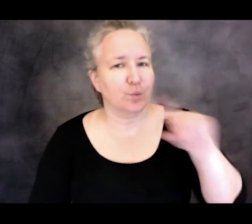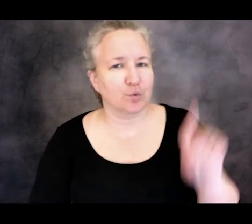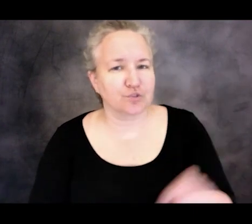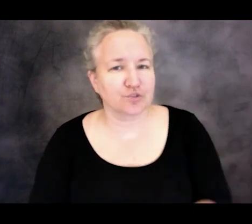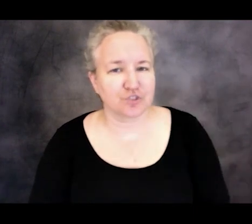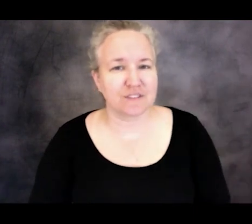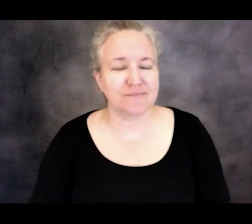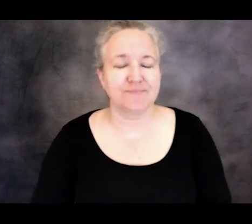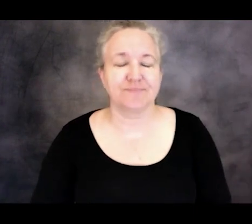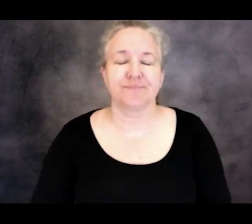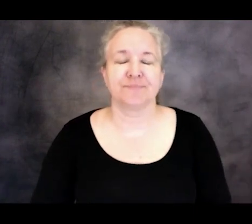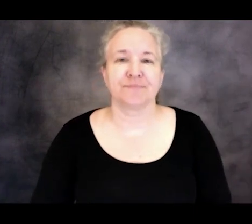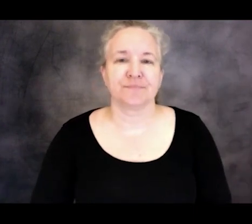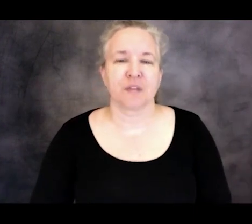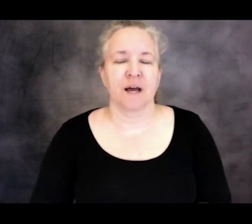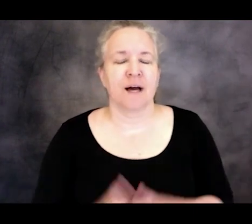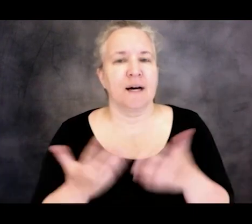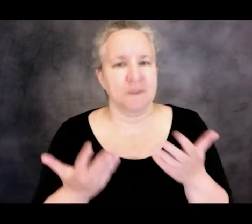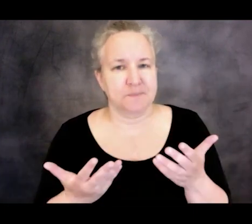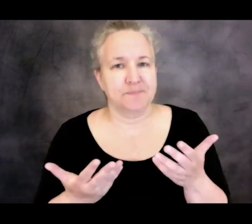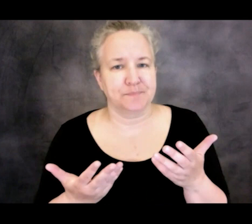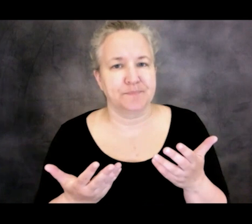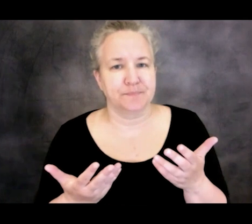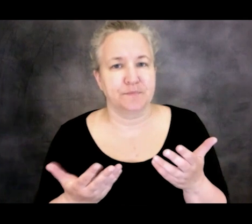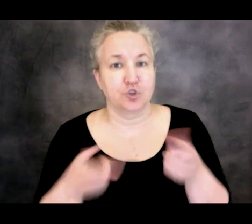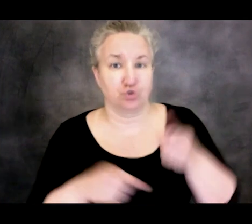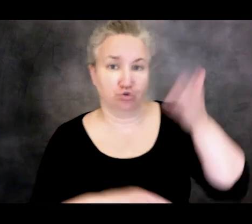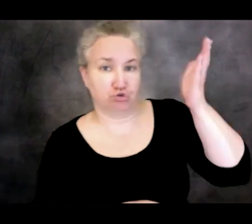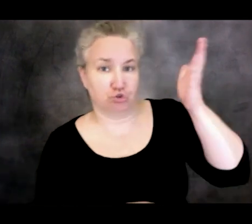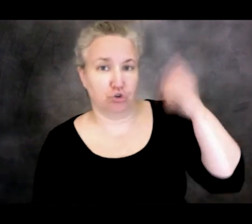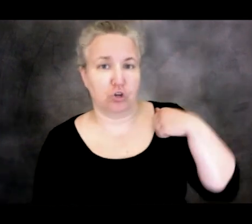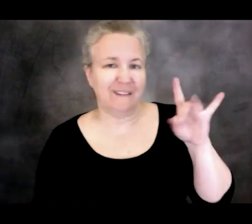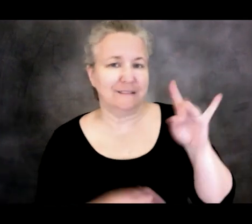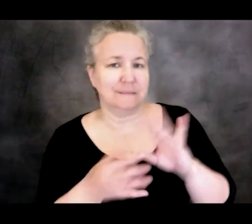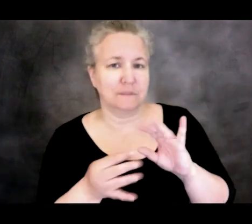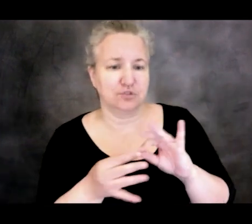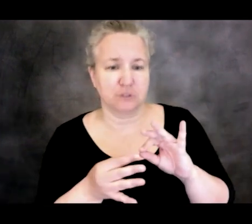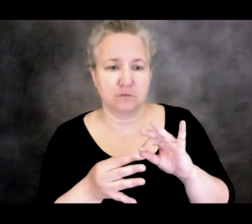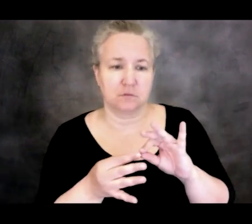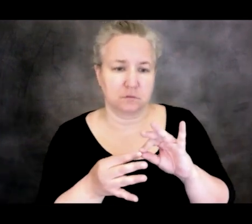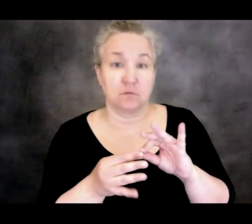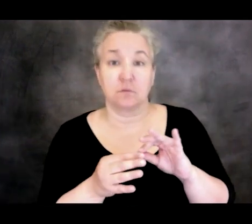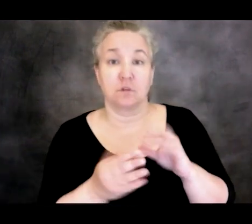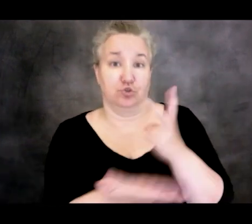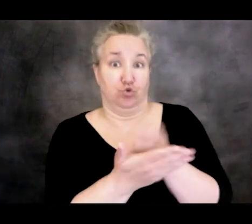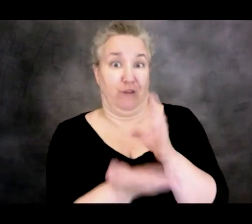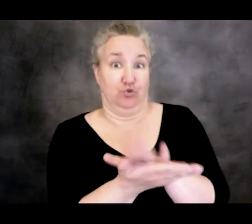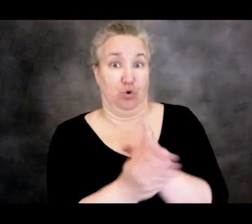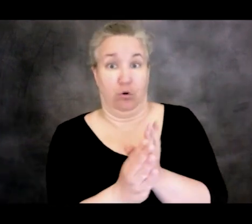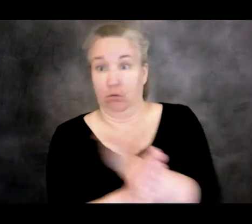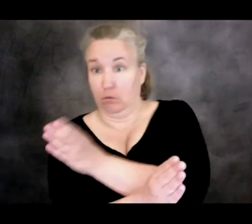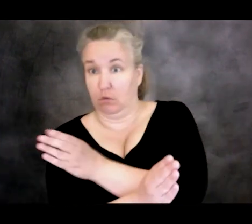question. I didn't mention in this talk that prior to graduate school, I spent 10